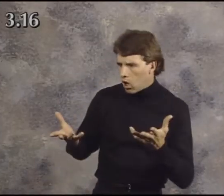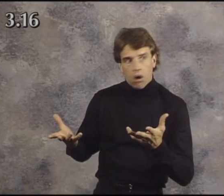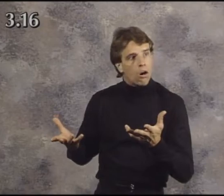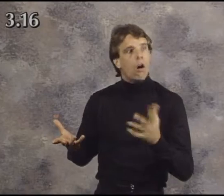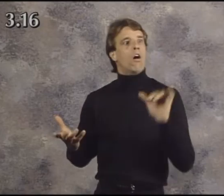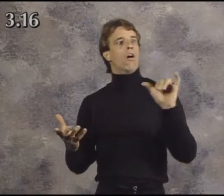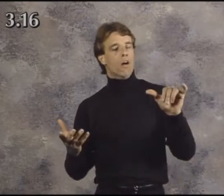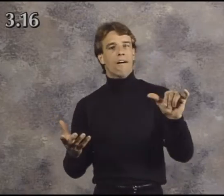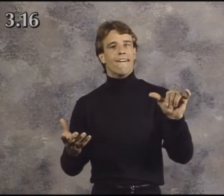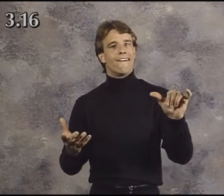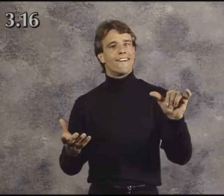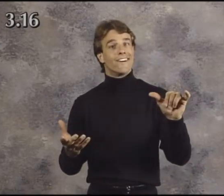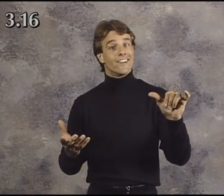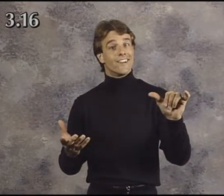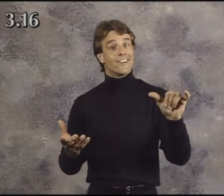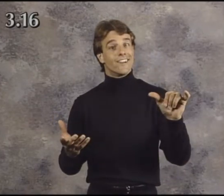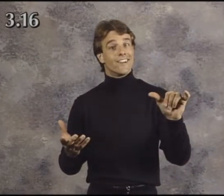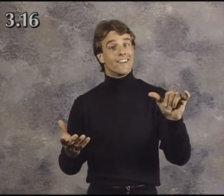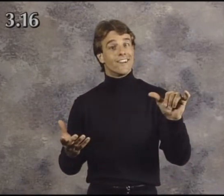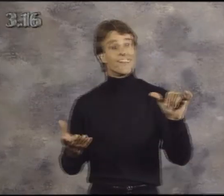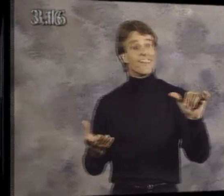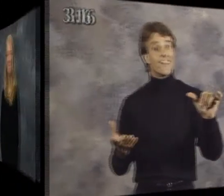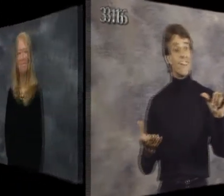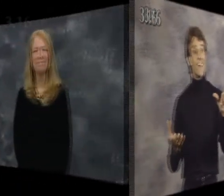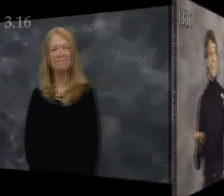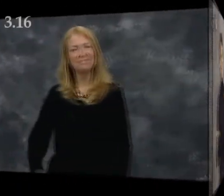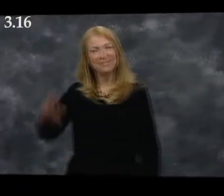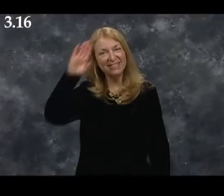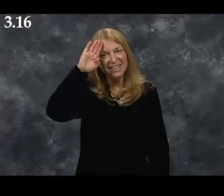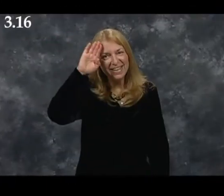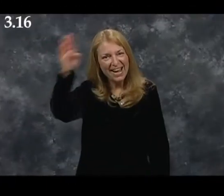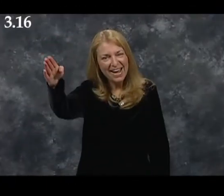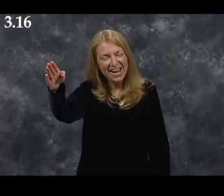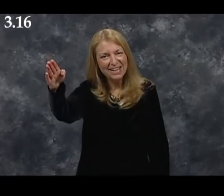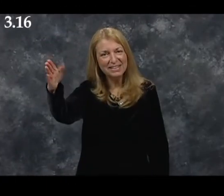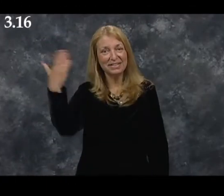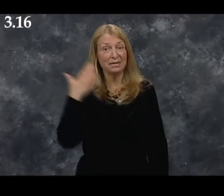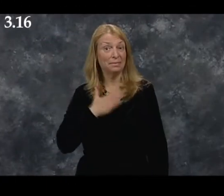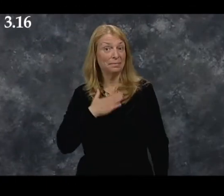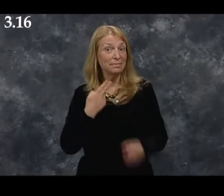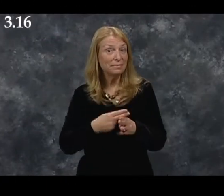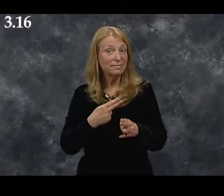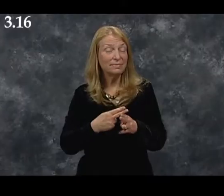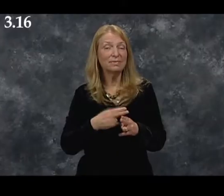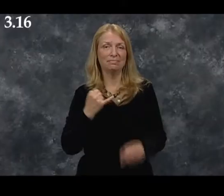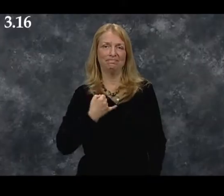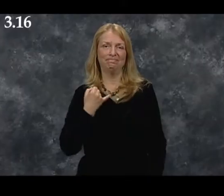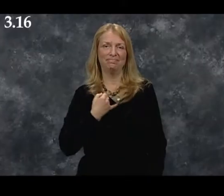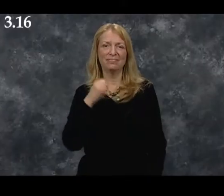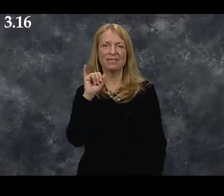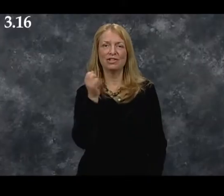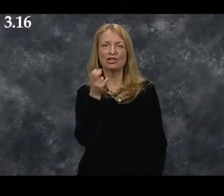deaf person to alert them that something is up. Hello, my name is